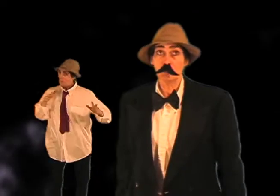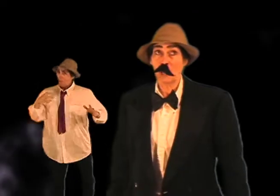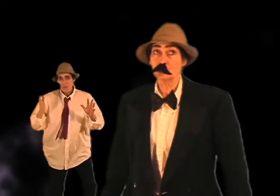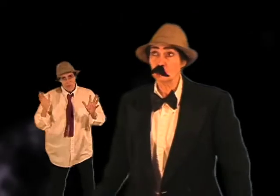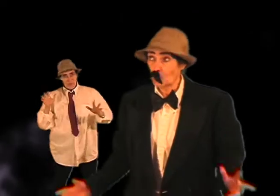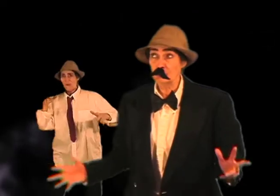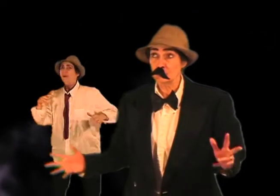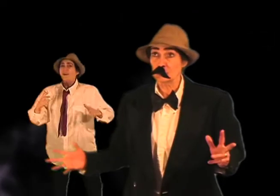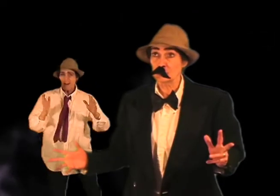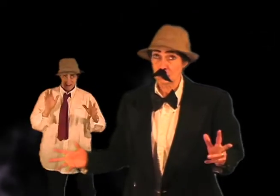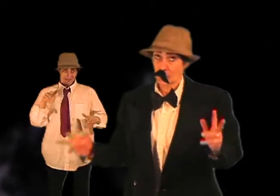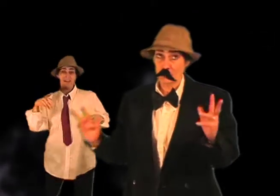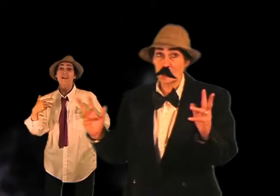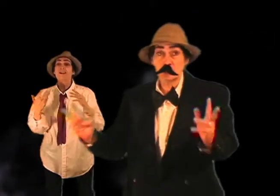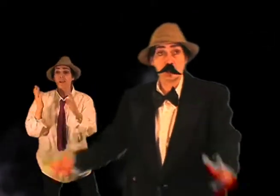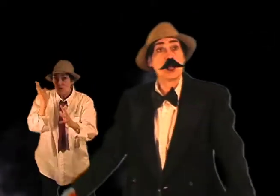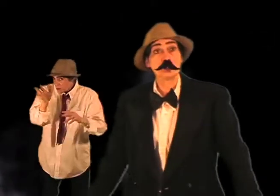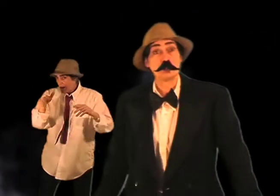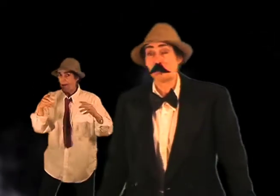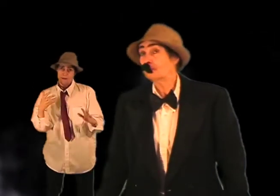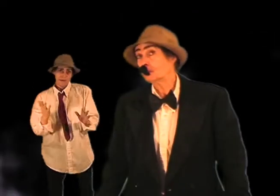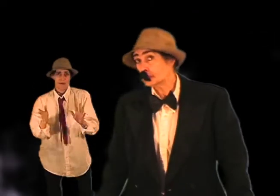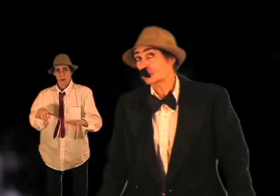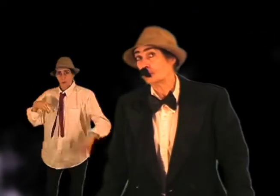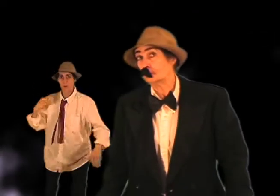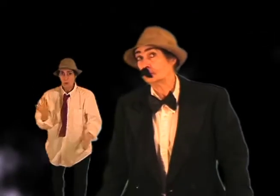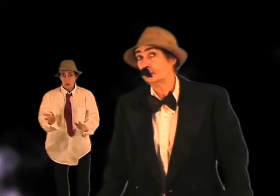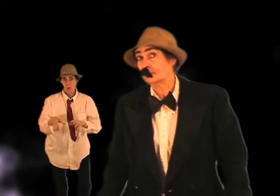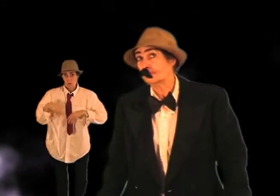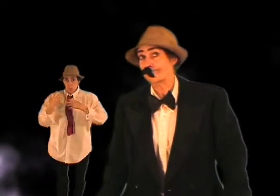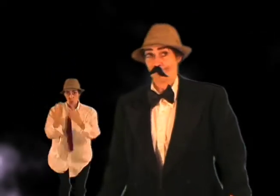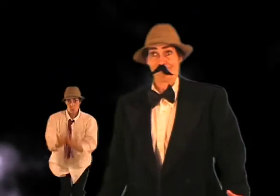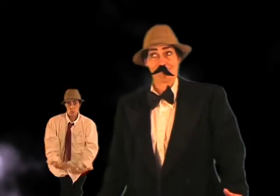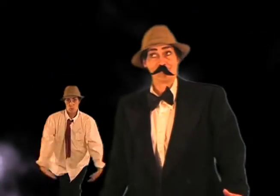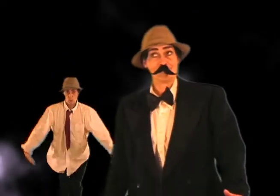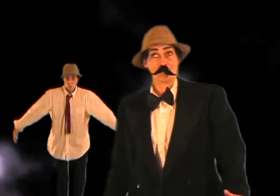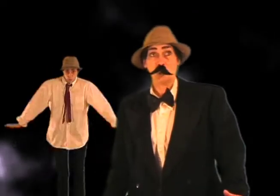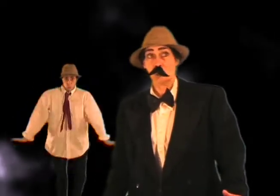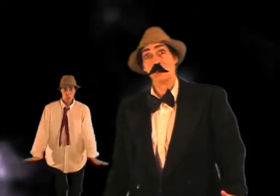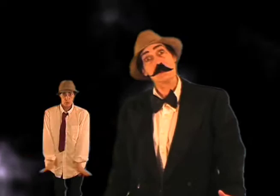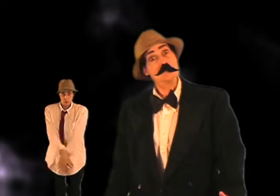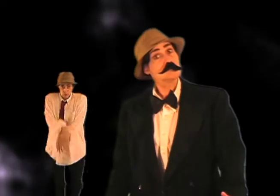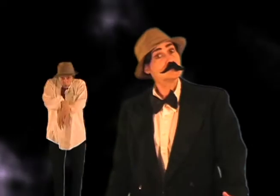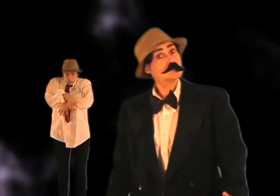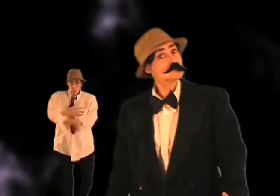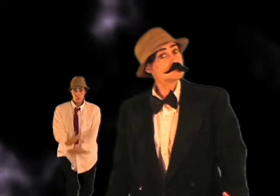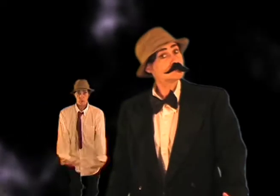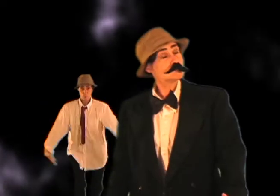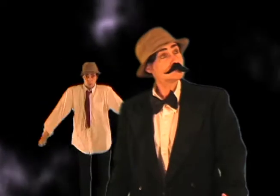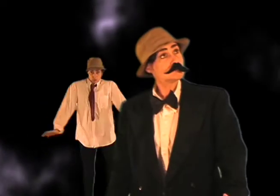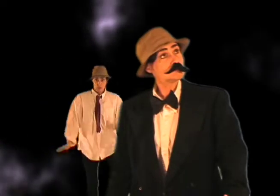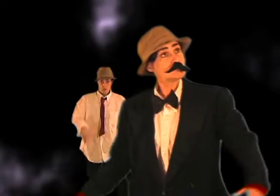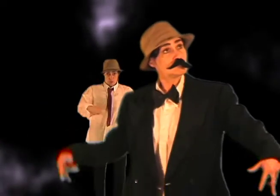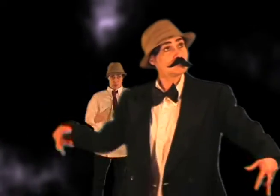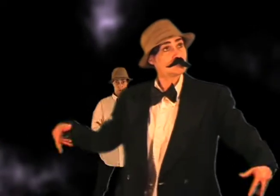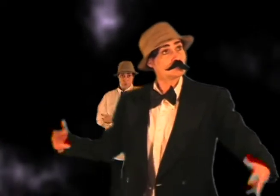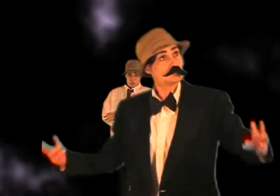about show business. And not only that, the people in show business. Know what I mean? Janna, we've been through